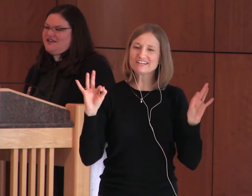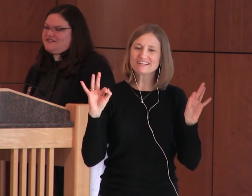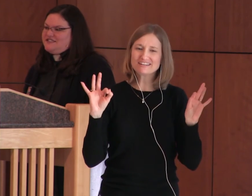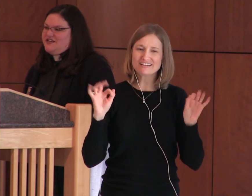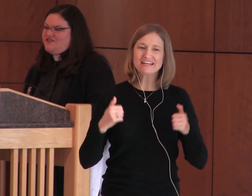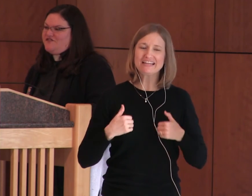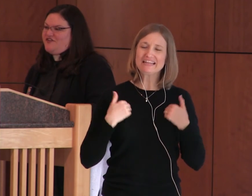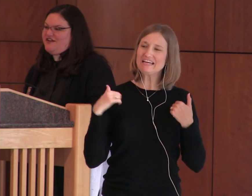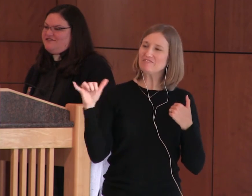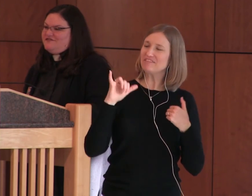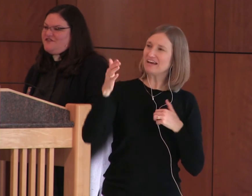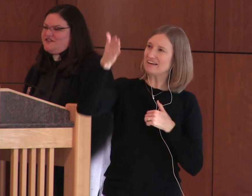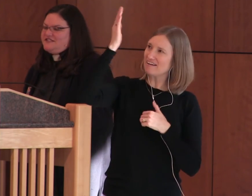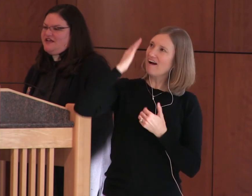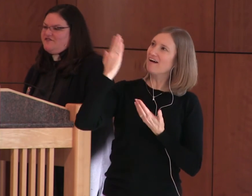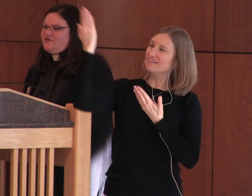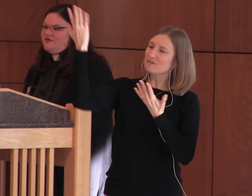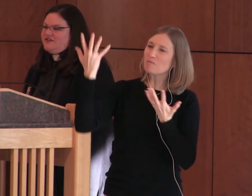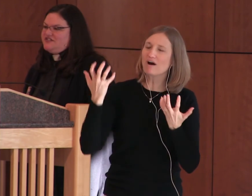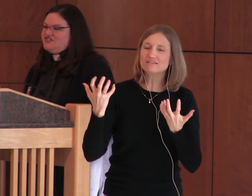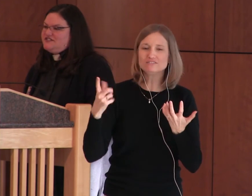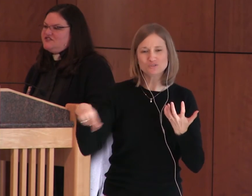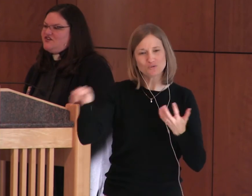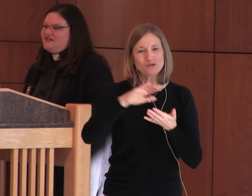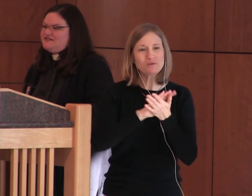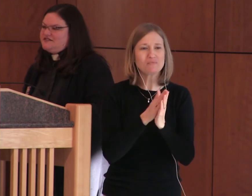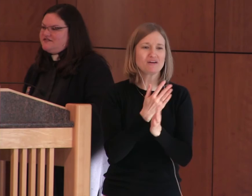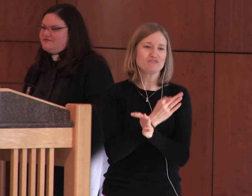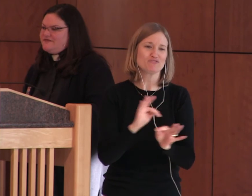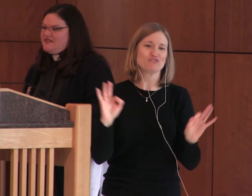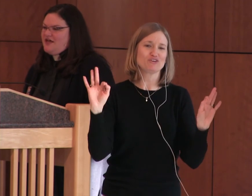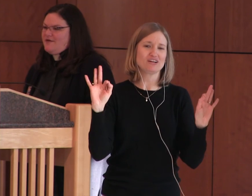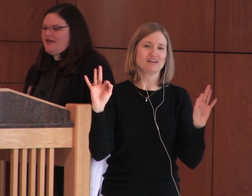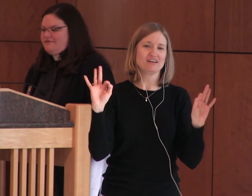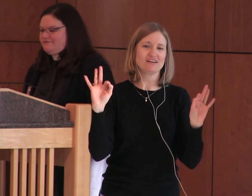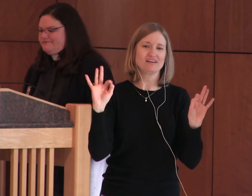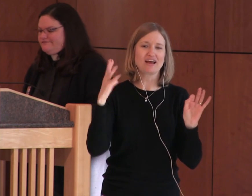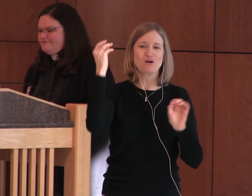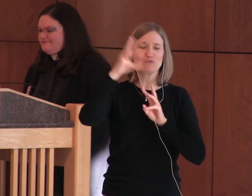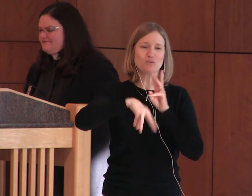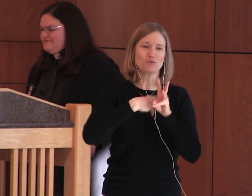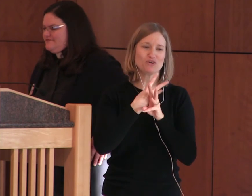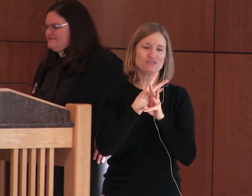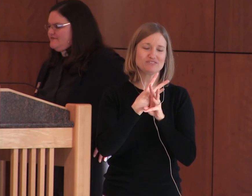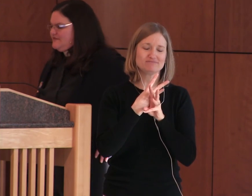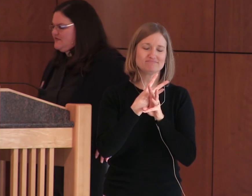has set you free for the sake of the world in Jesus Christ. Amen.